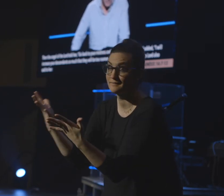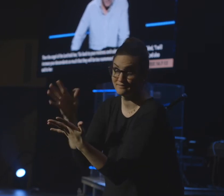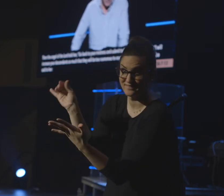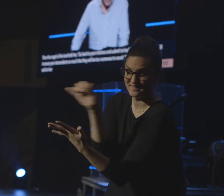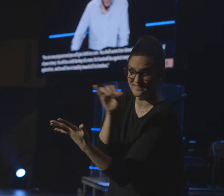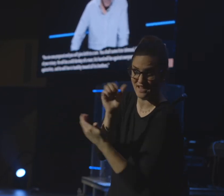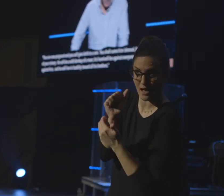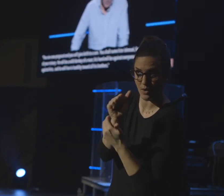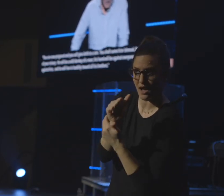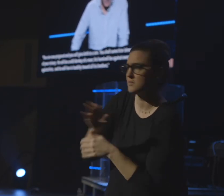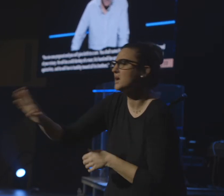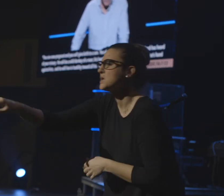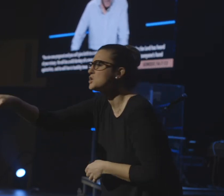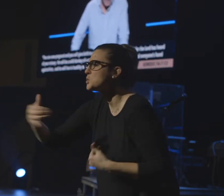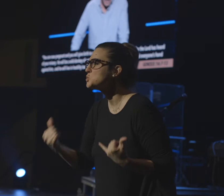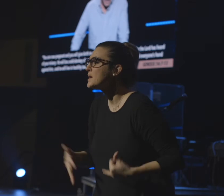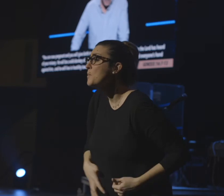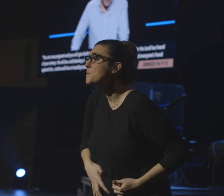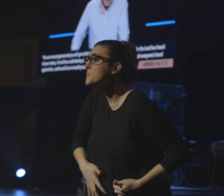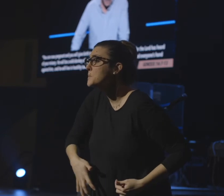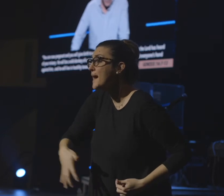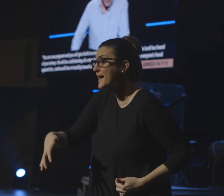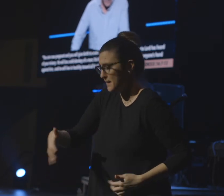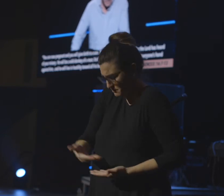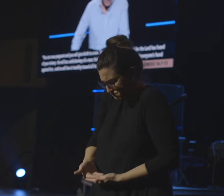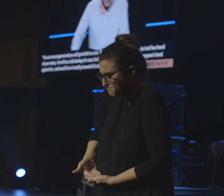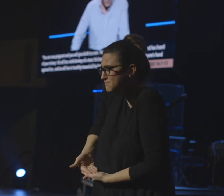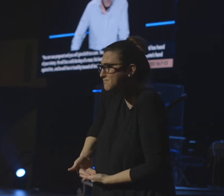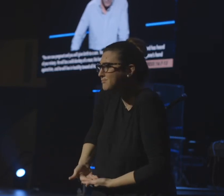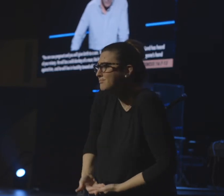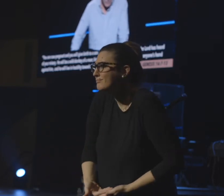Lord said to her, you are now pregnant,